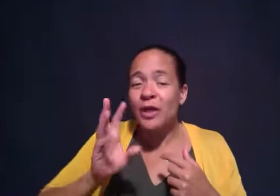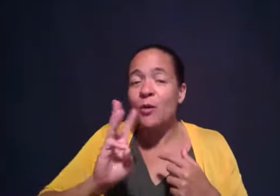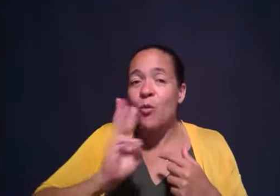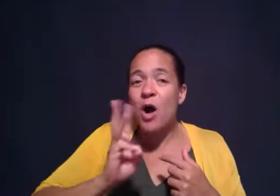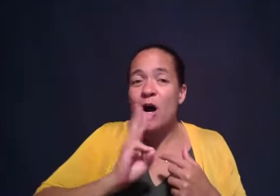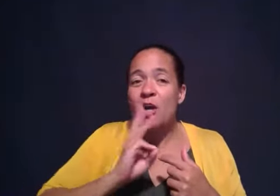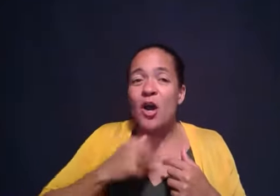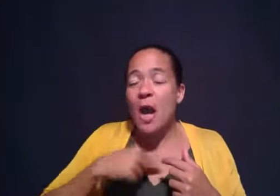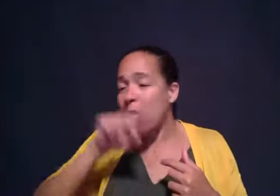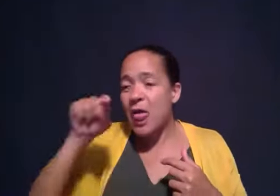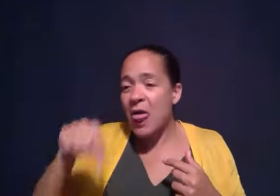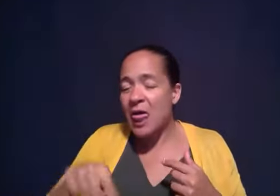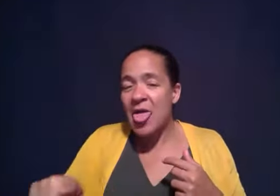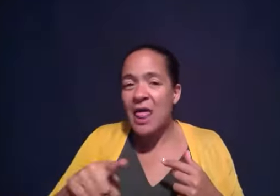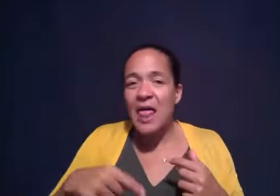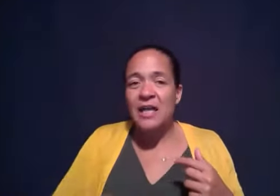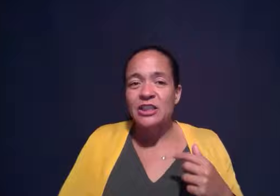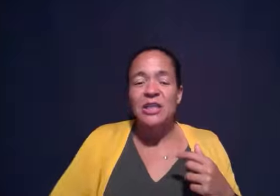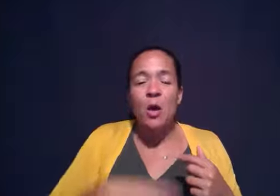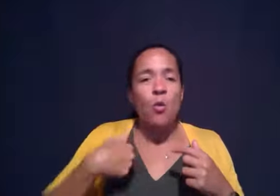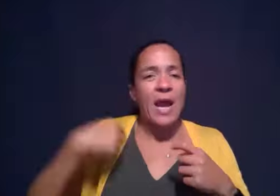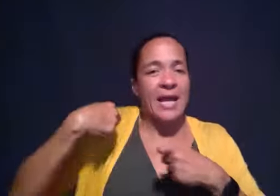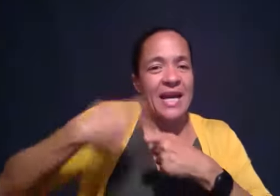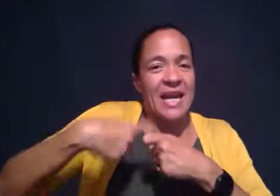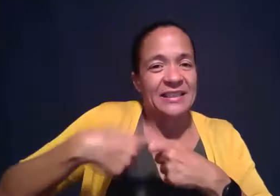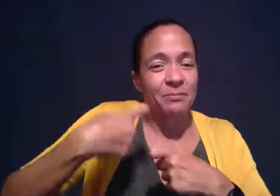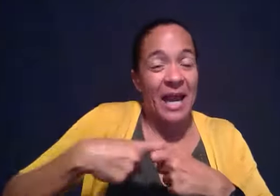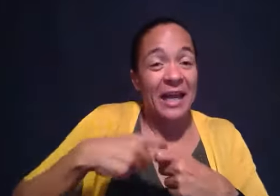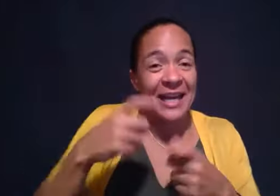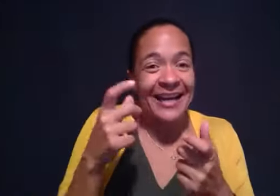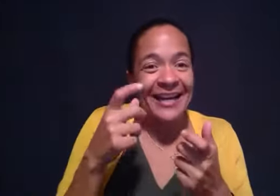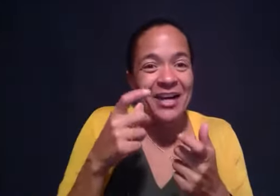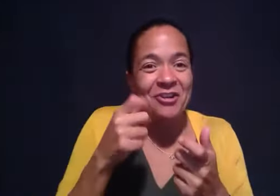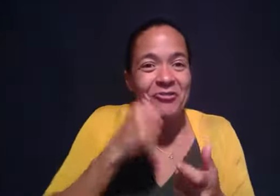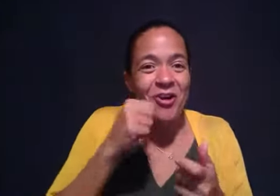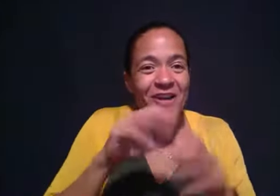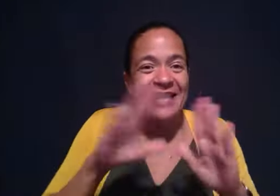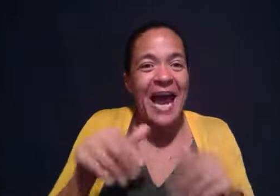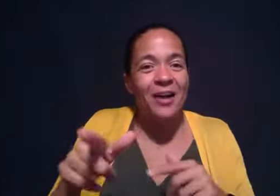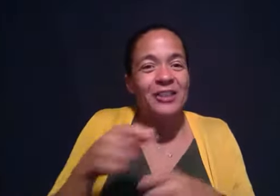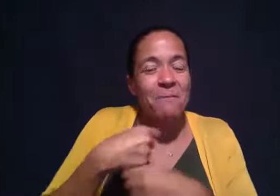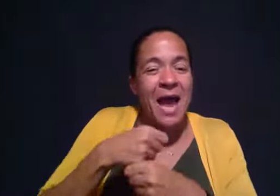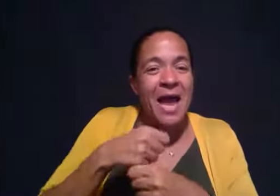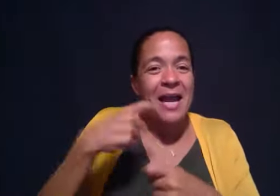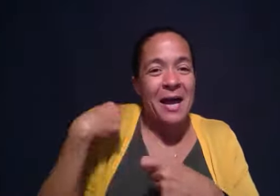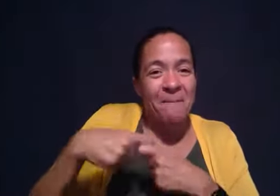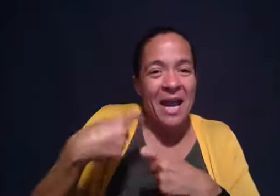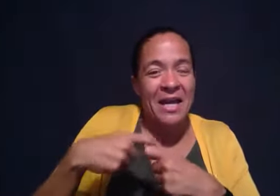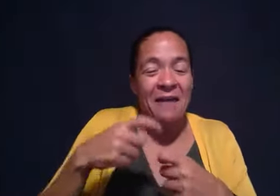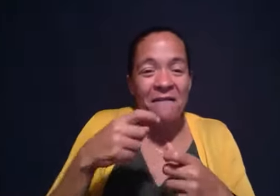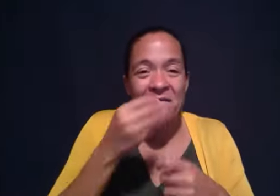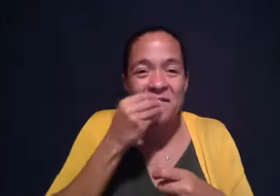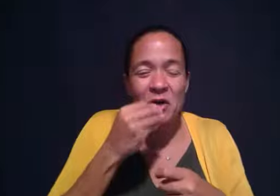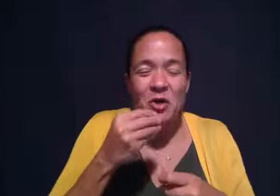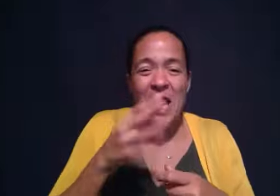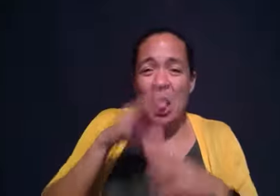a Hispanic girl's house and her mother had made huevos rancheros, and so I puked again. And then I got on a bus to sing for